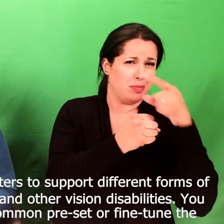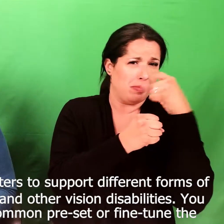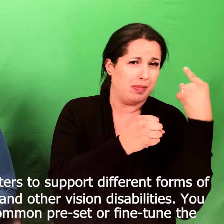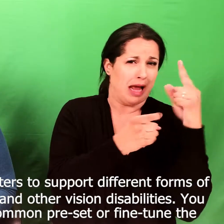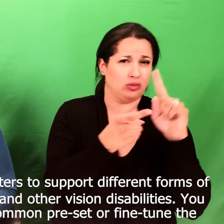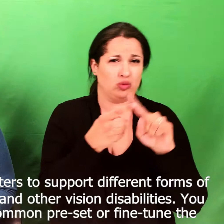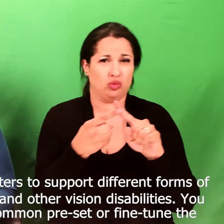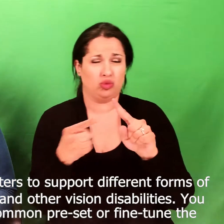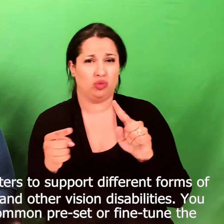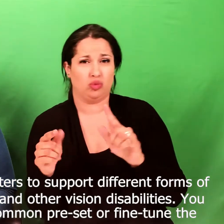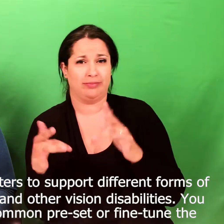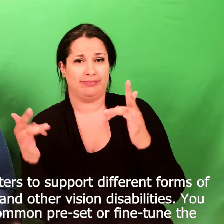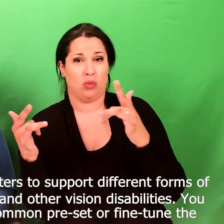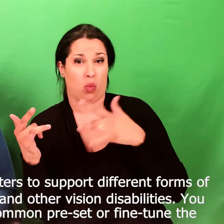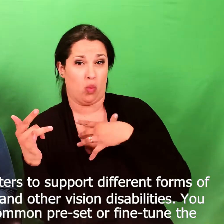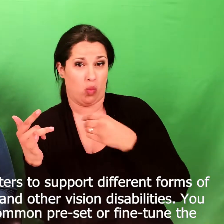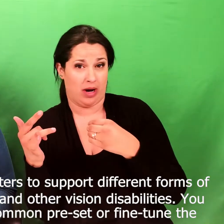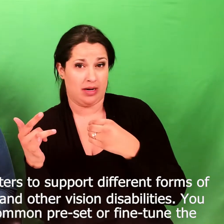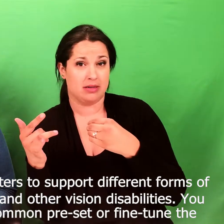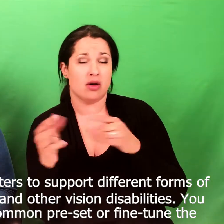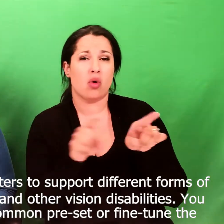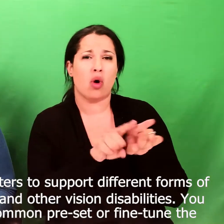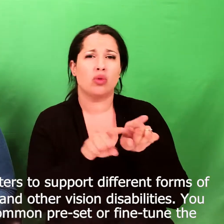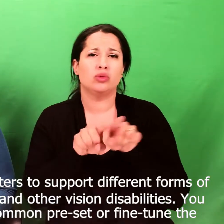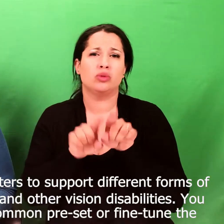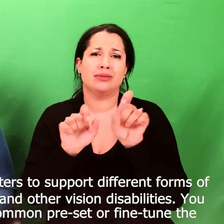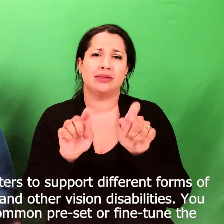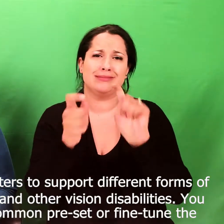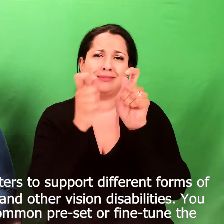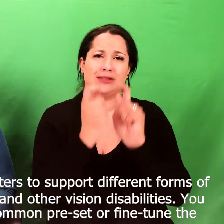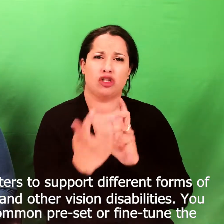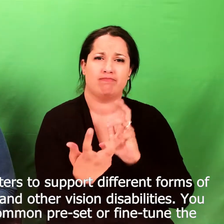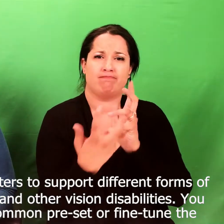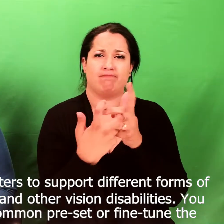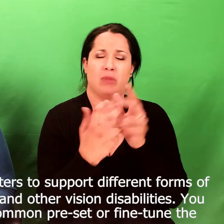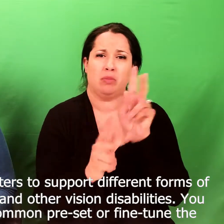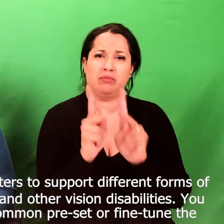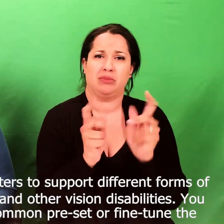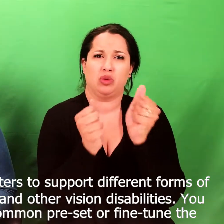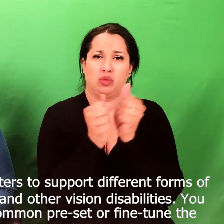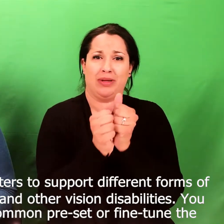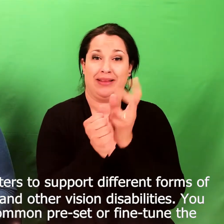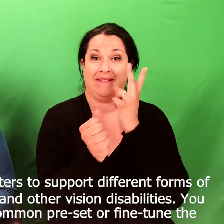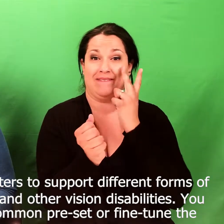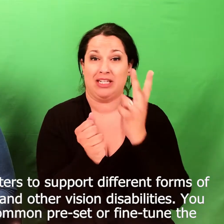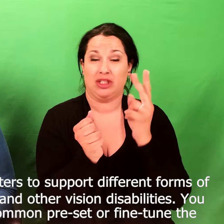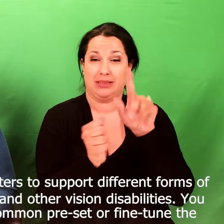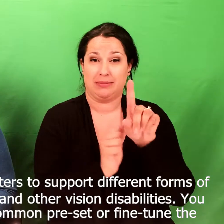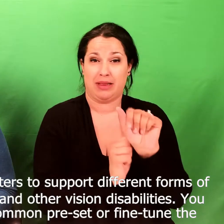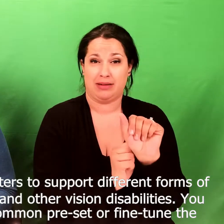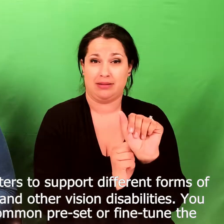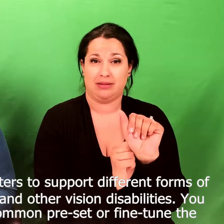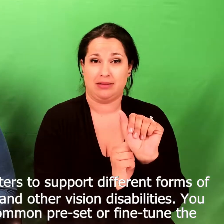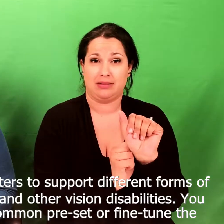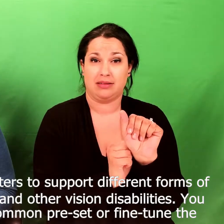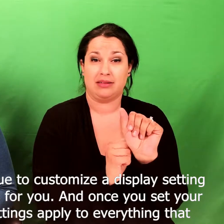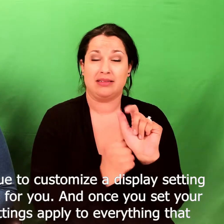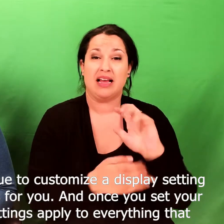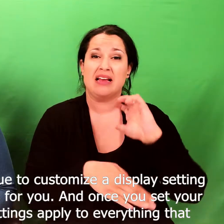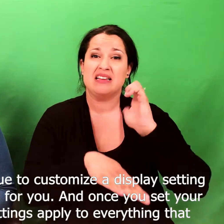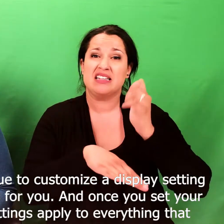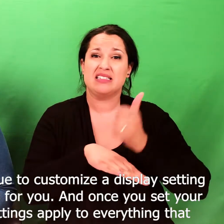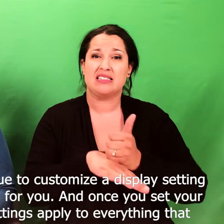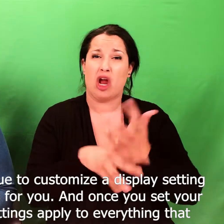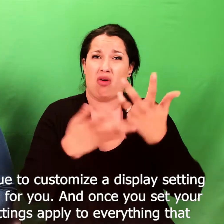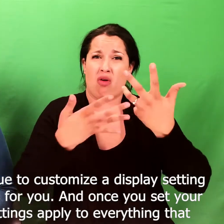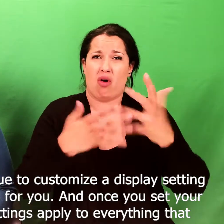blindness and other vision disabilities. You can select a common preset or fine-tune the